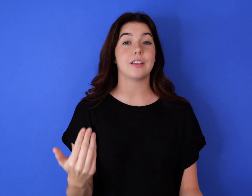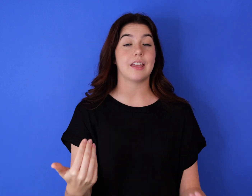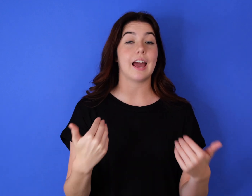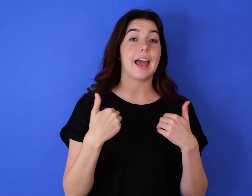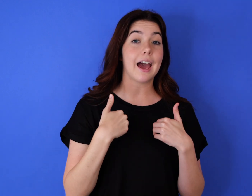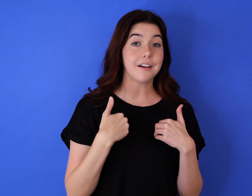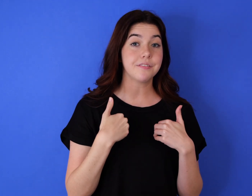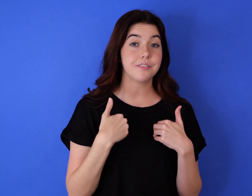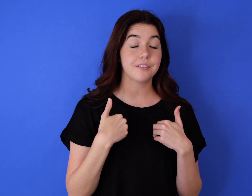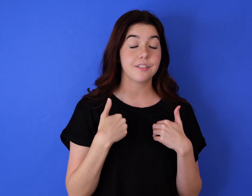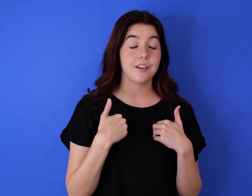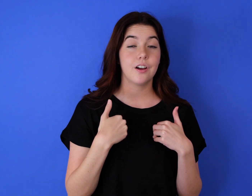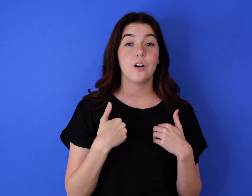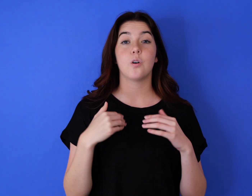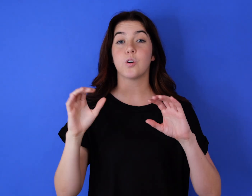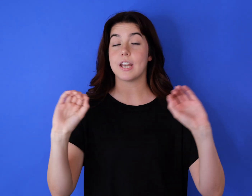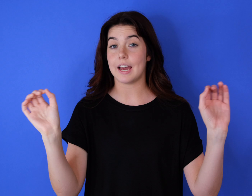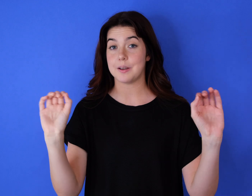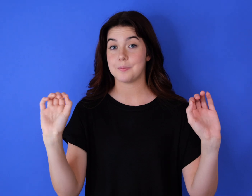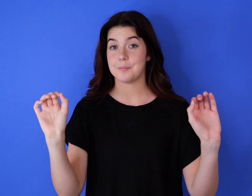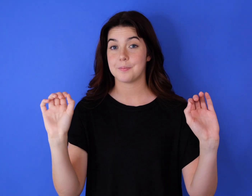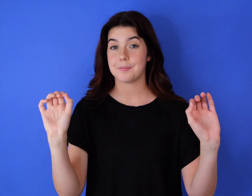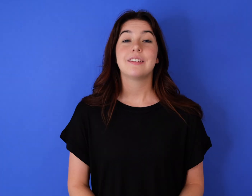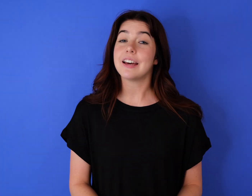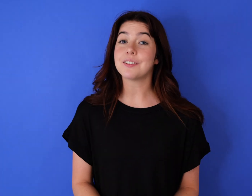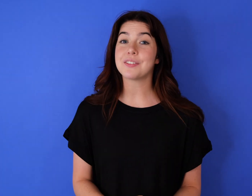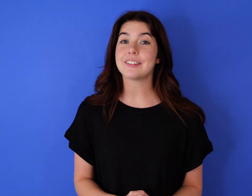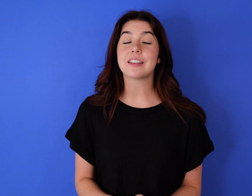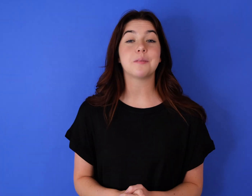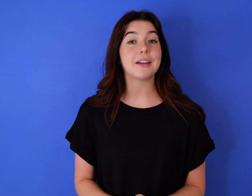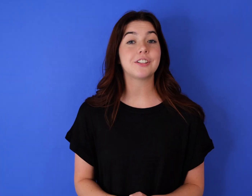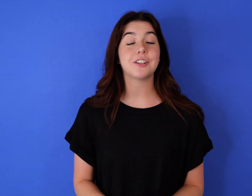say I have or none. So that's it for this lesson. Make sure to